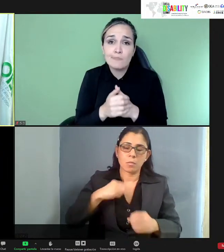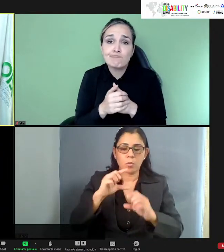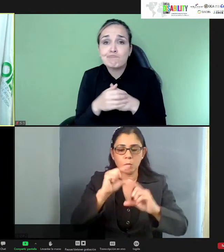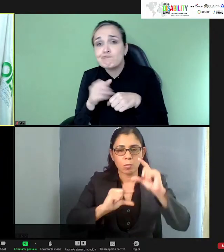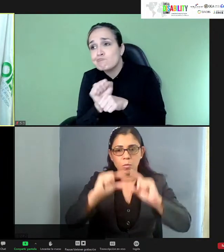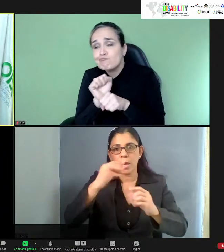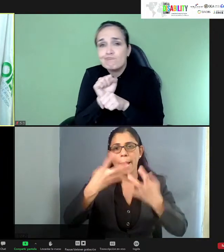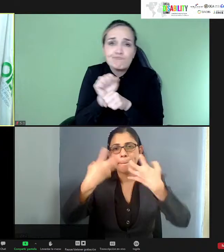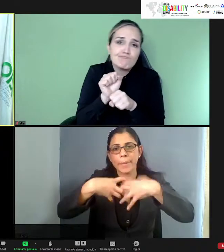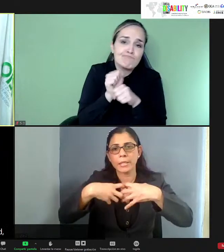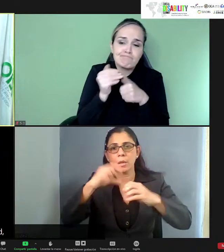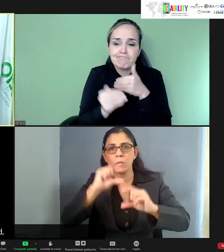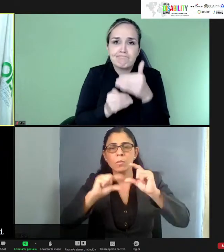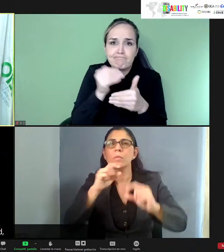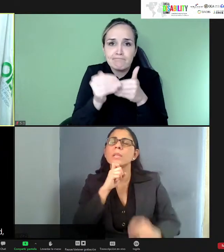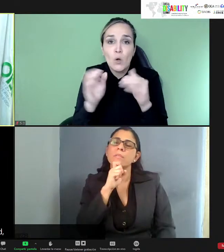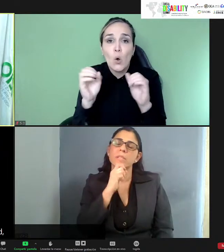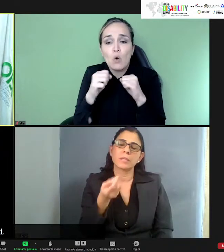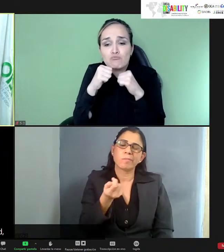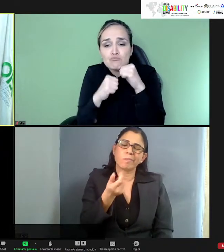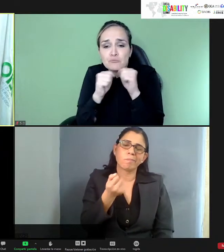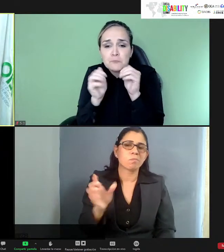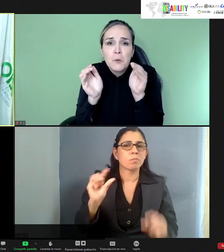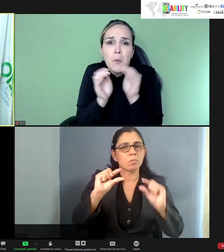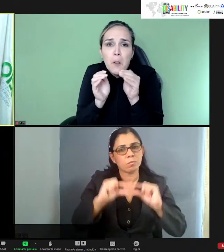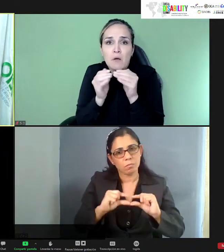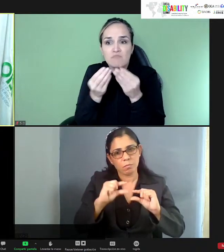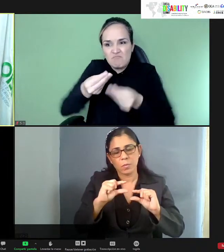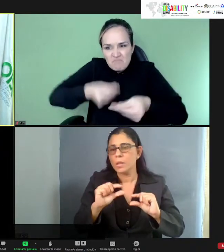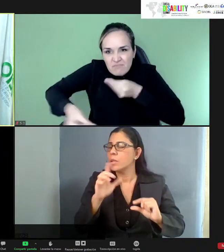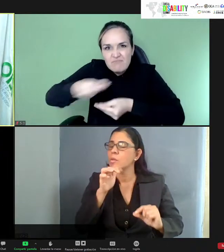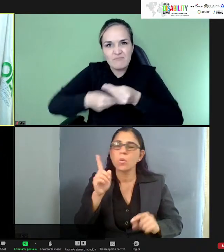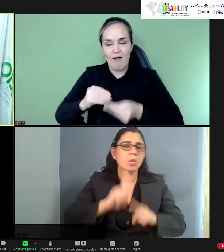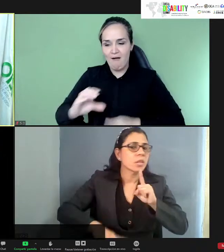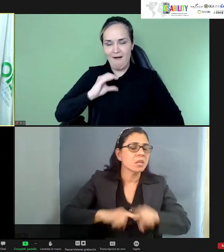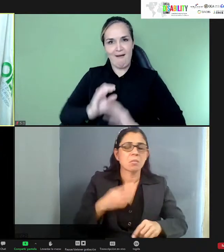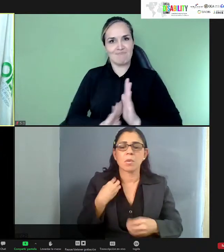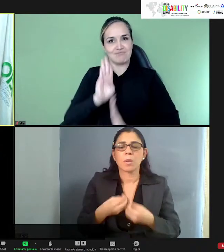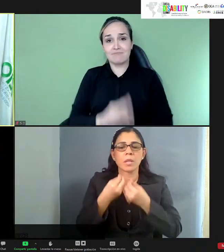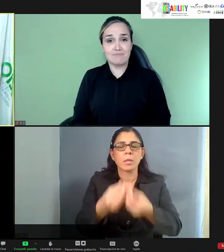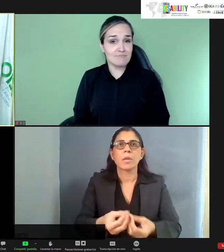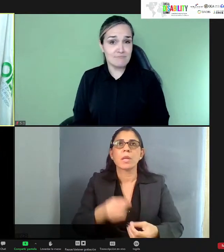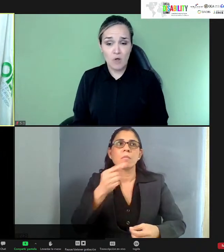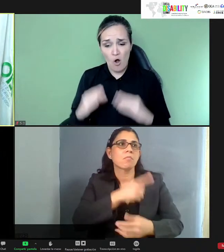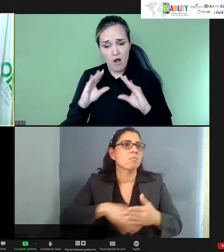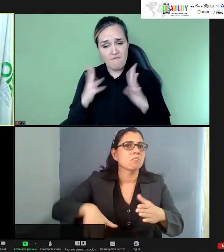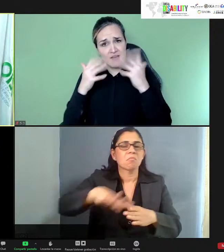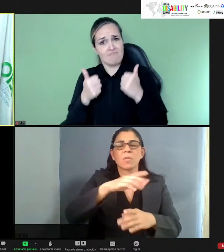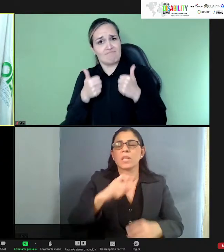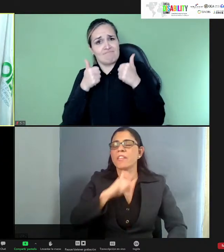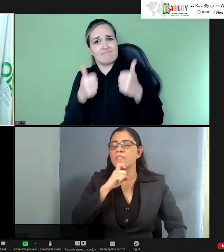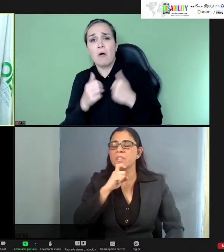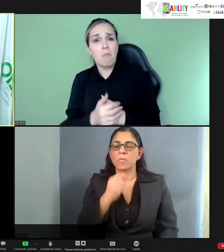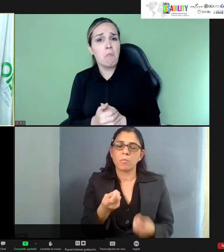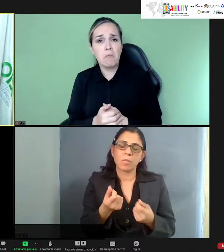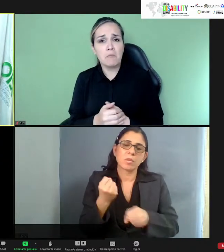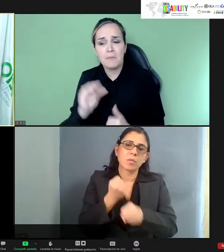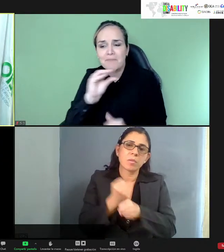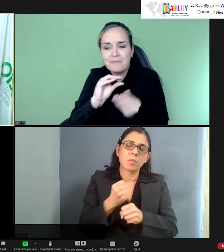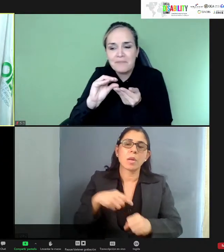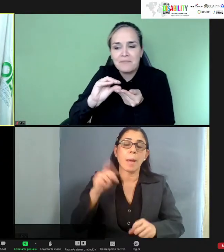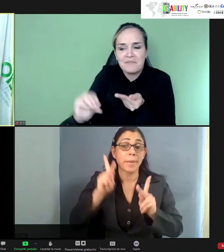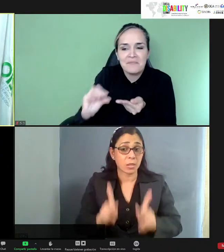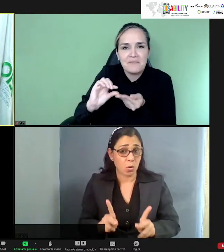jobs micro enterpreneurships and low paid jobs they do not generate a